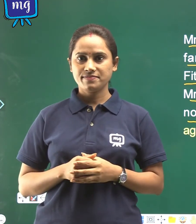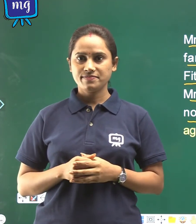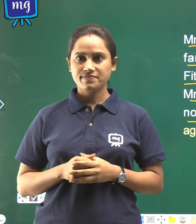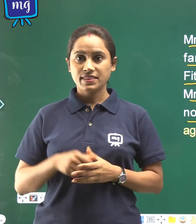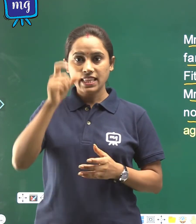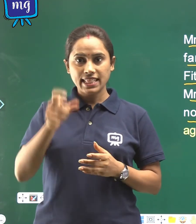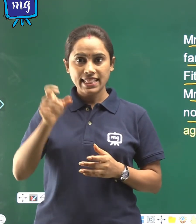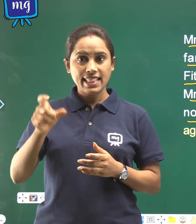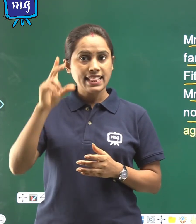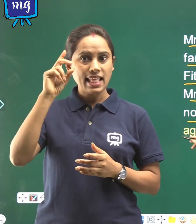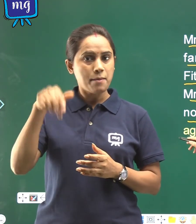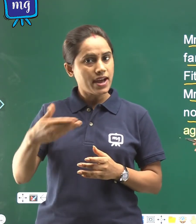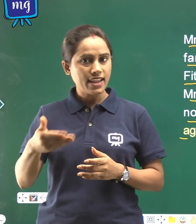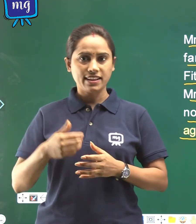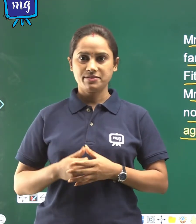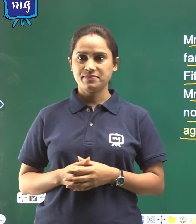them again.